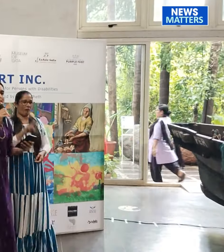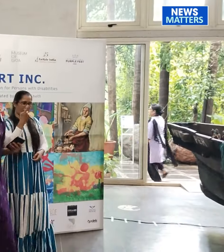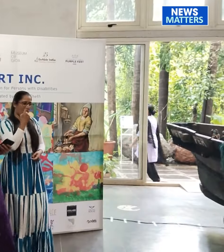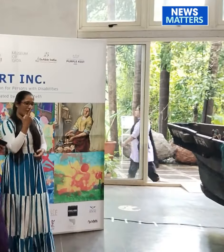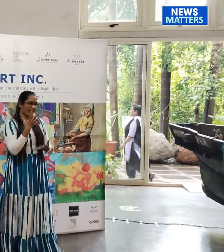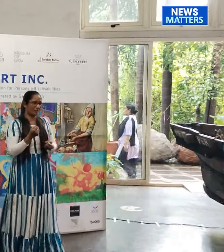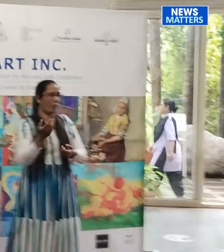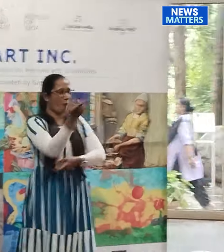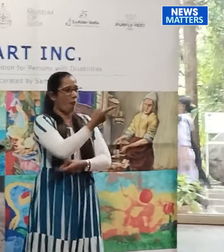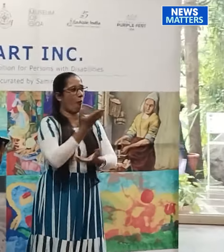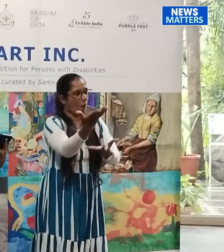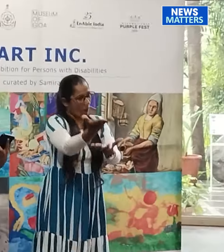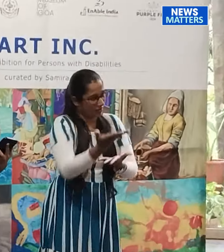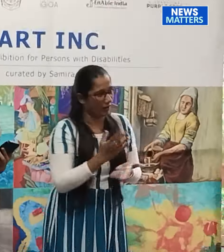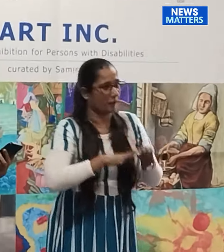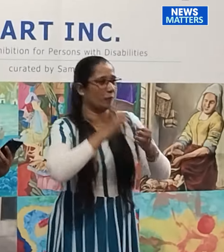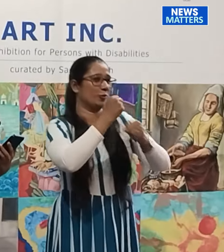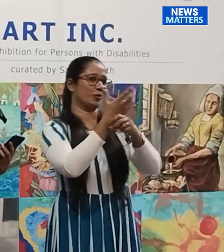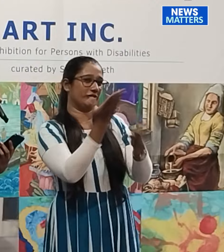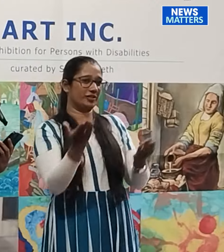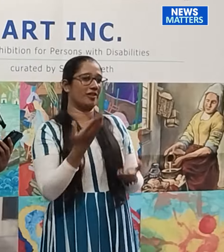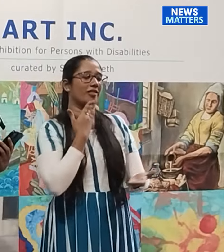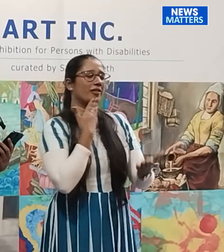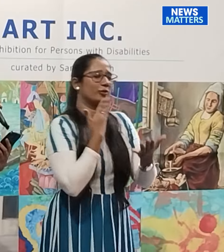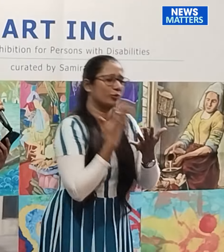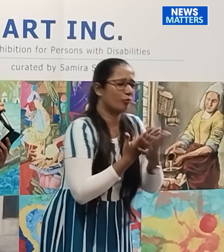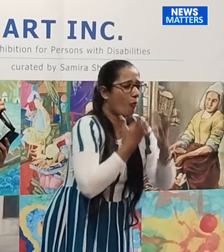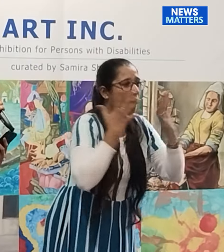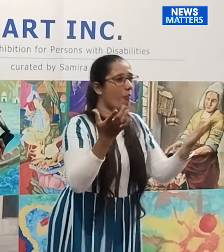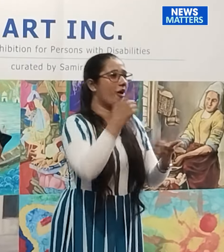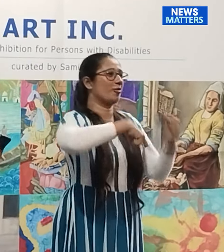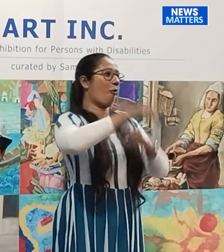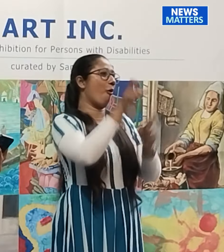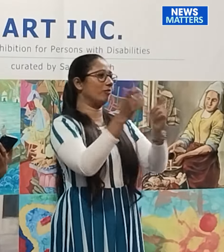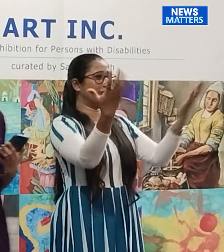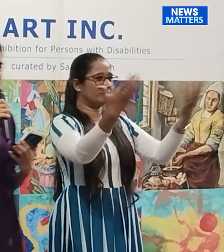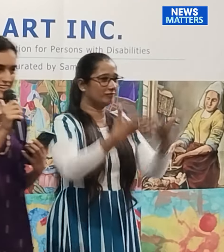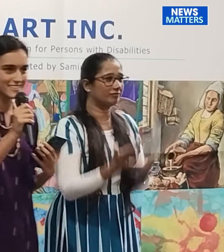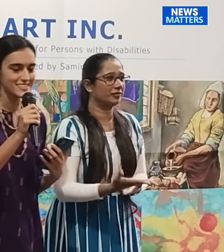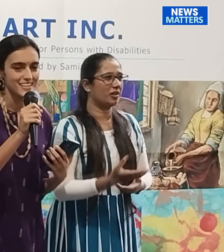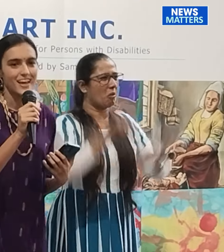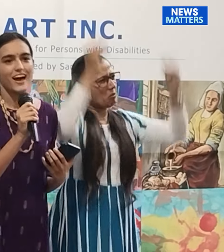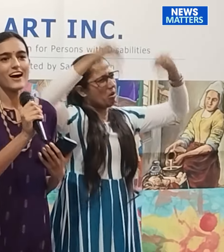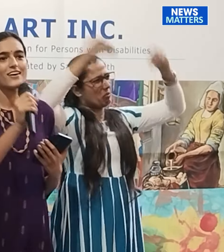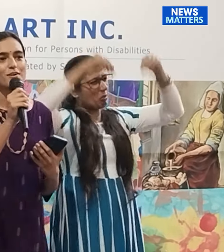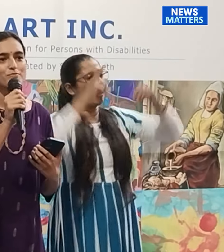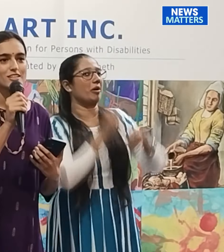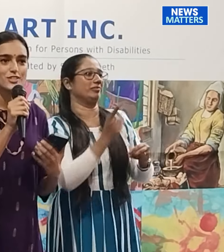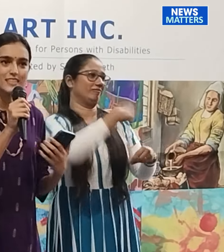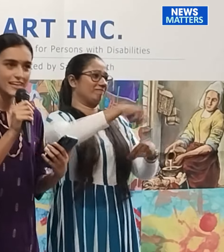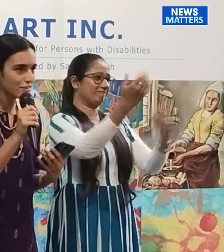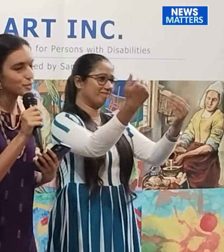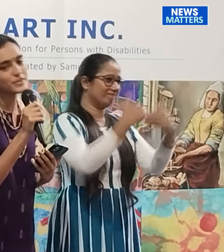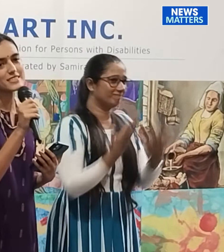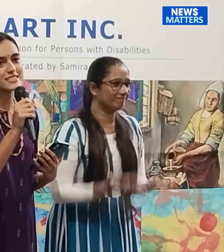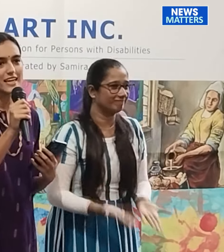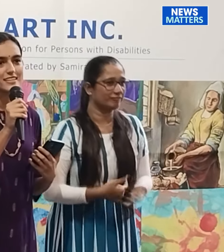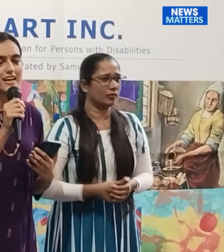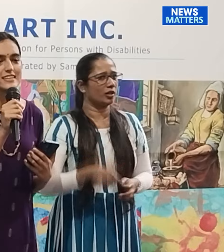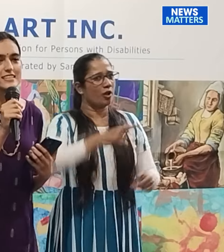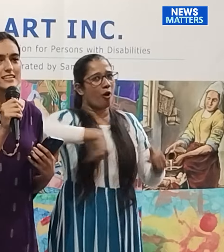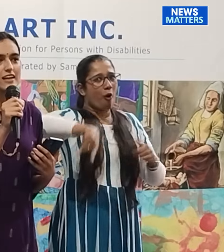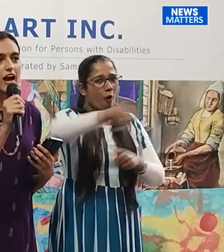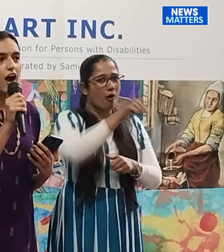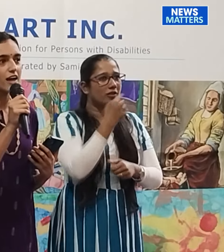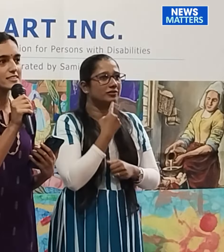Mata. Welcome to the Museum of Goa, everybody. Thank you so much for coming in spite of all the rains. Just like everybody